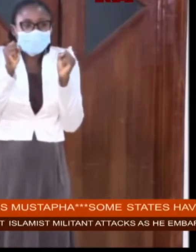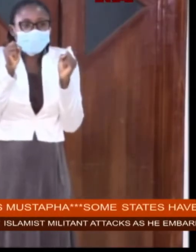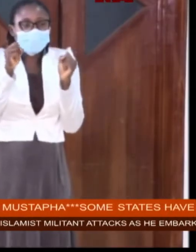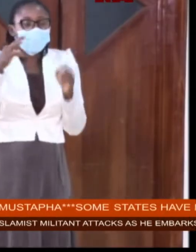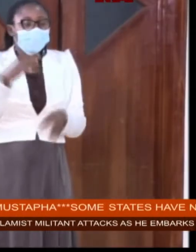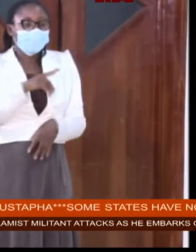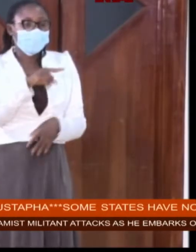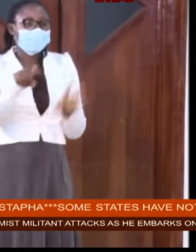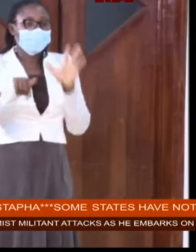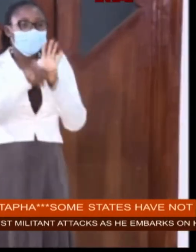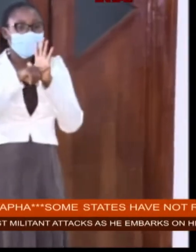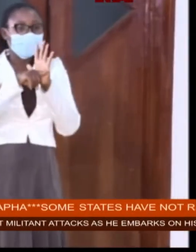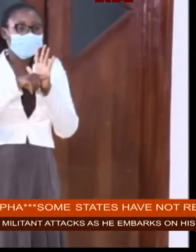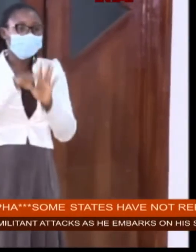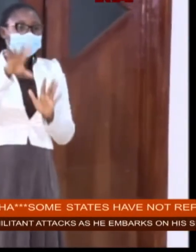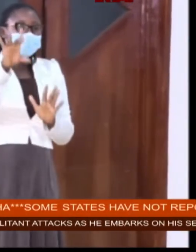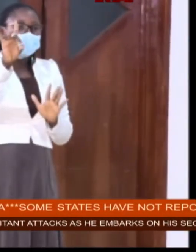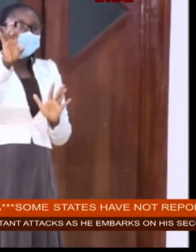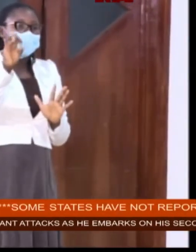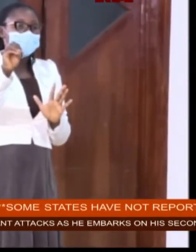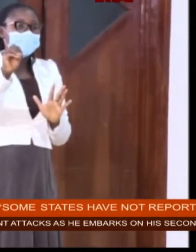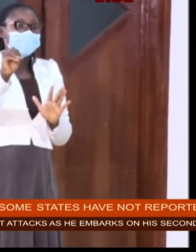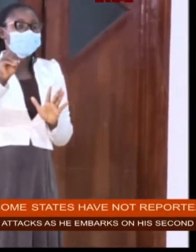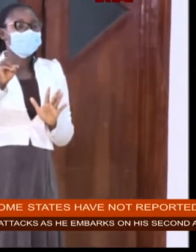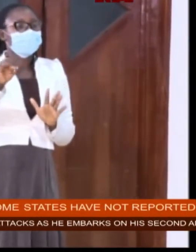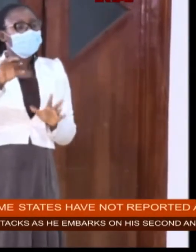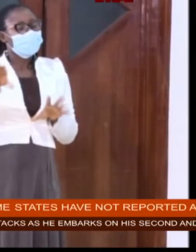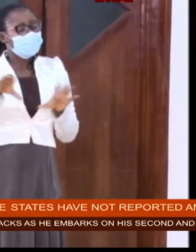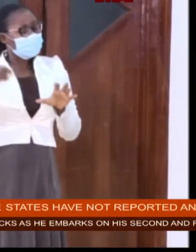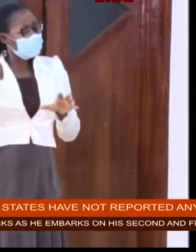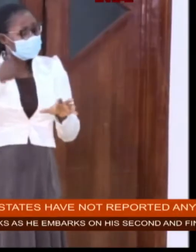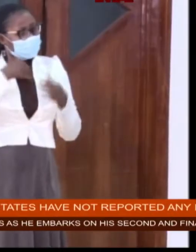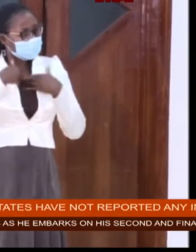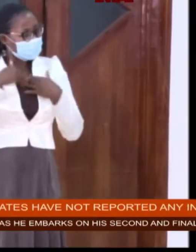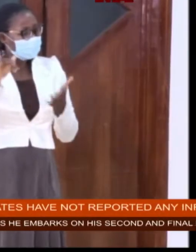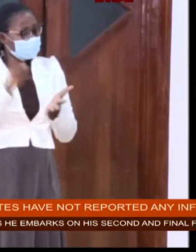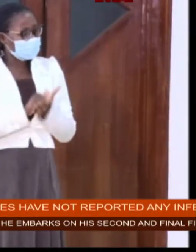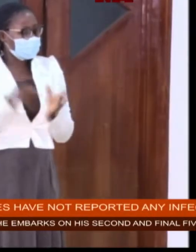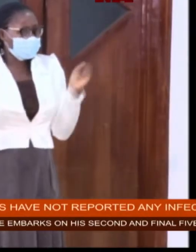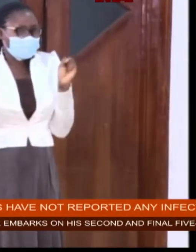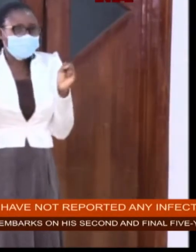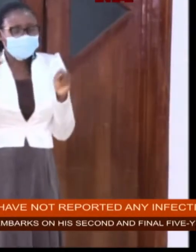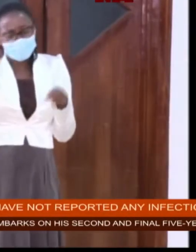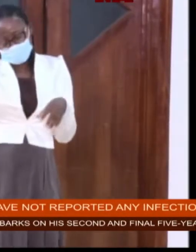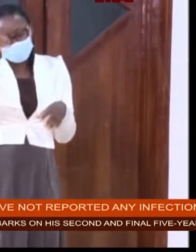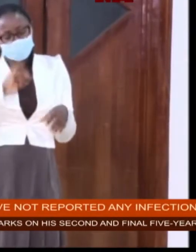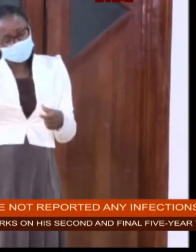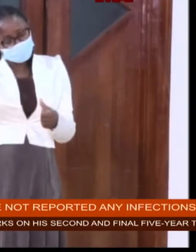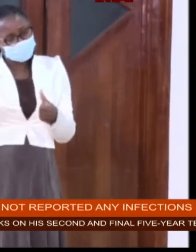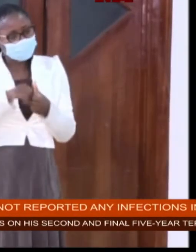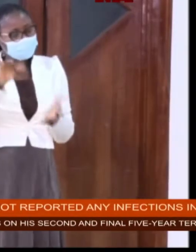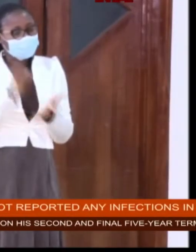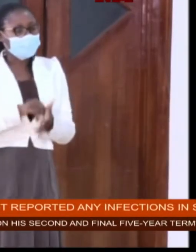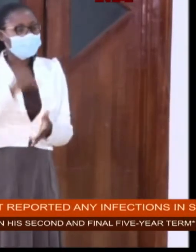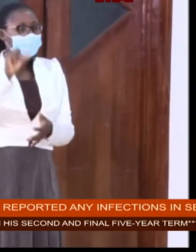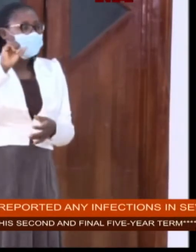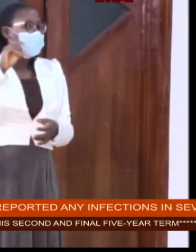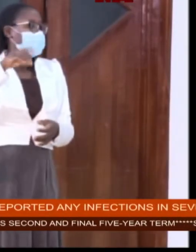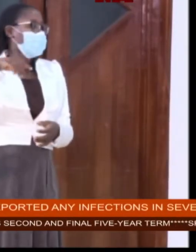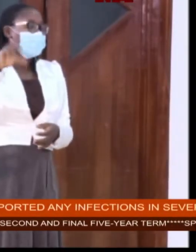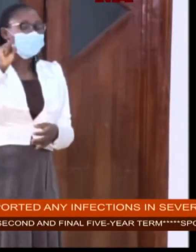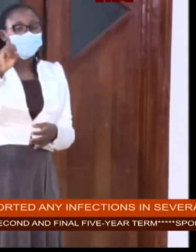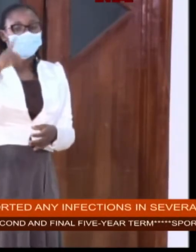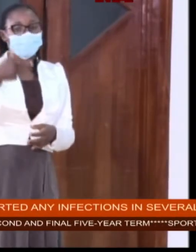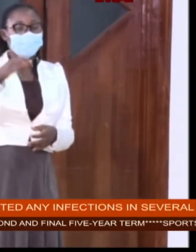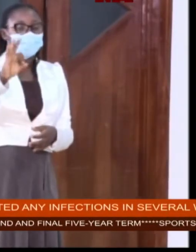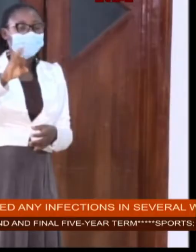refrigerators on ground? Because I remember SGF mentioned some time ago that these refrigerators are scarce. So I want to know, what is on ground at the moment?